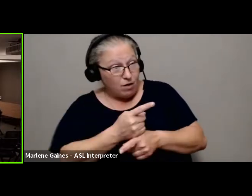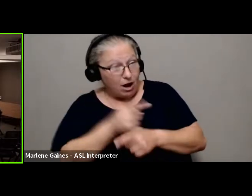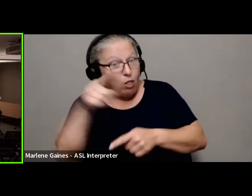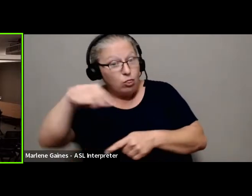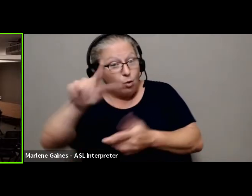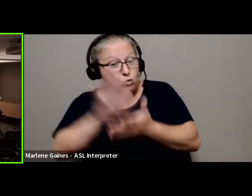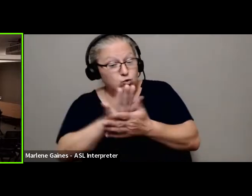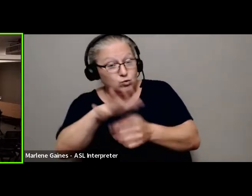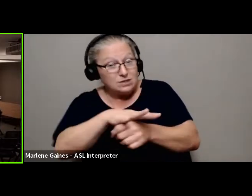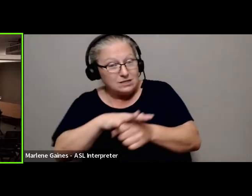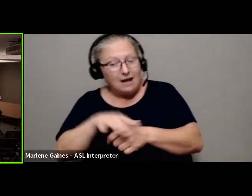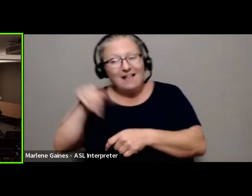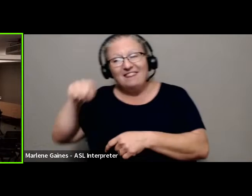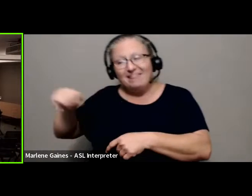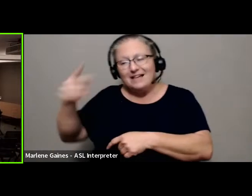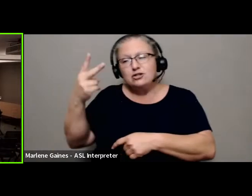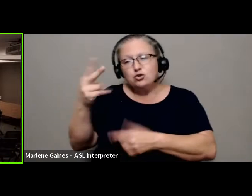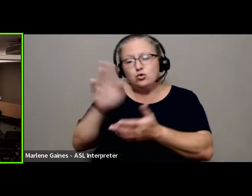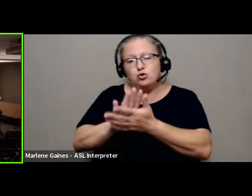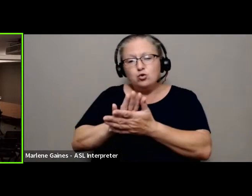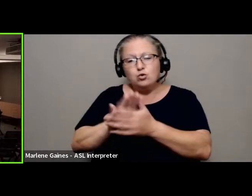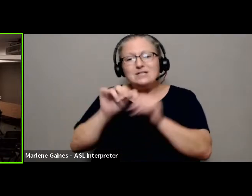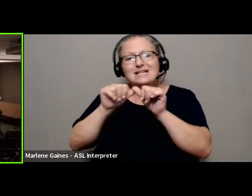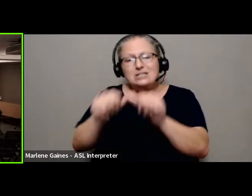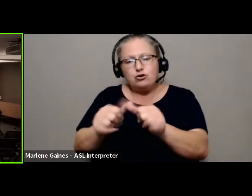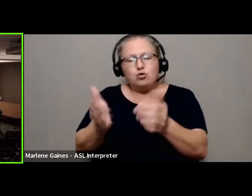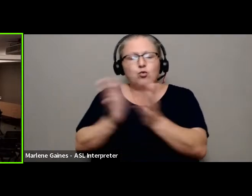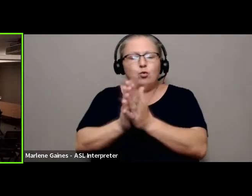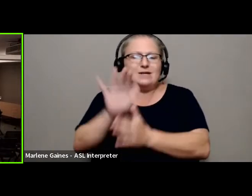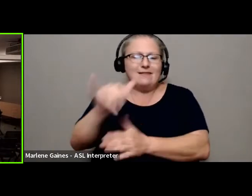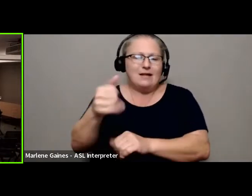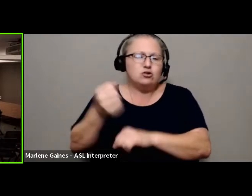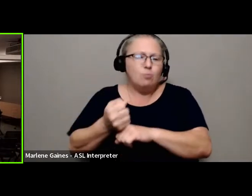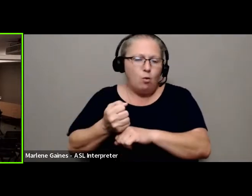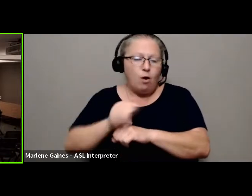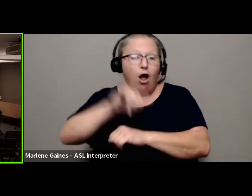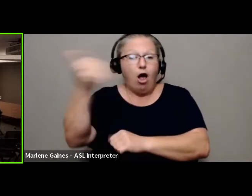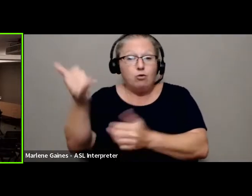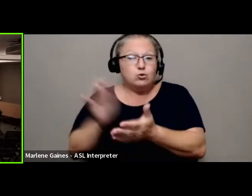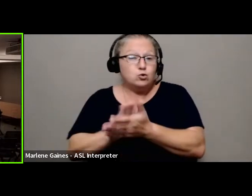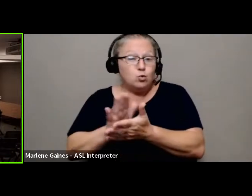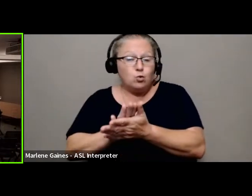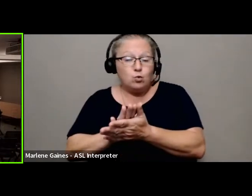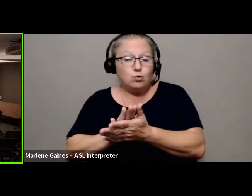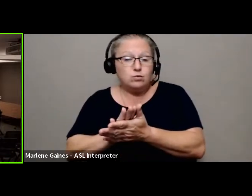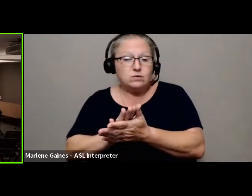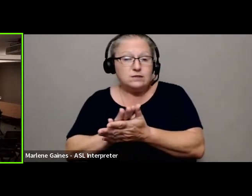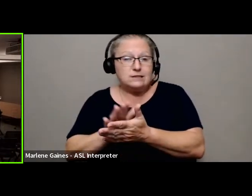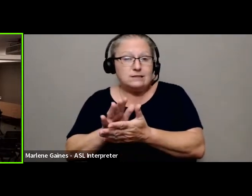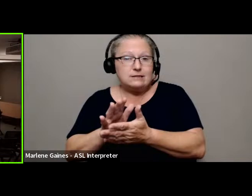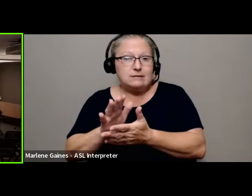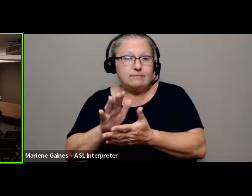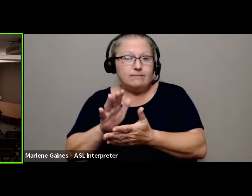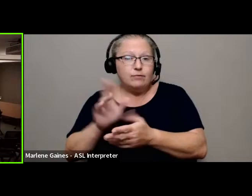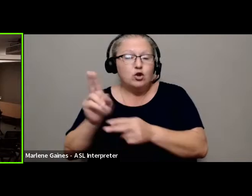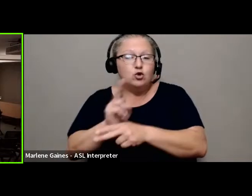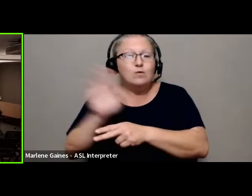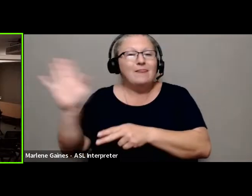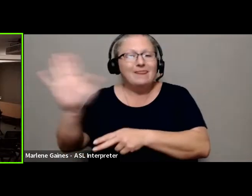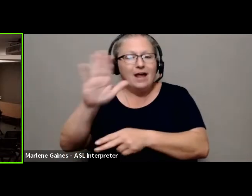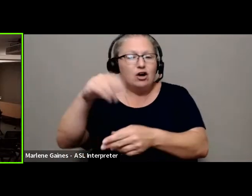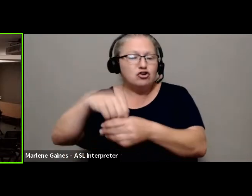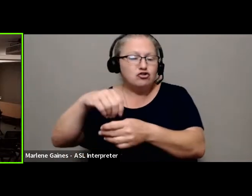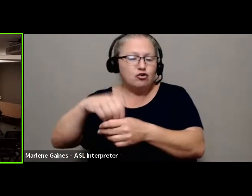sites. These 2 schools continue to request that support. Our other schools use their